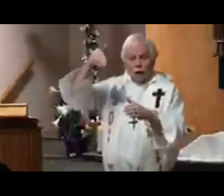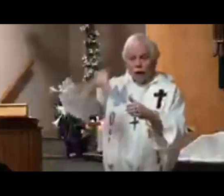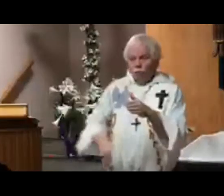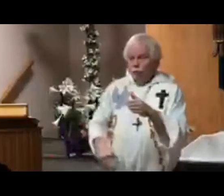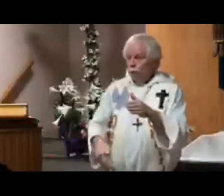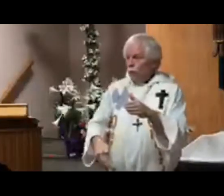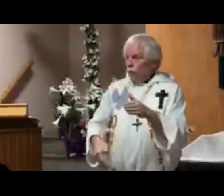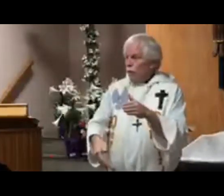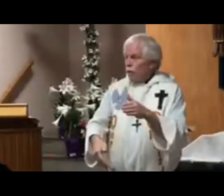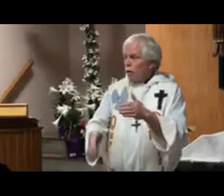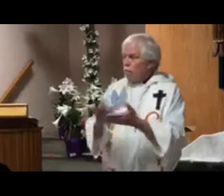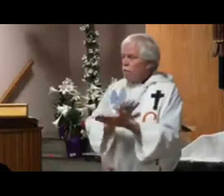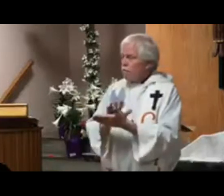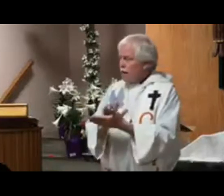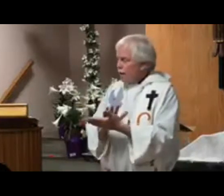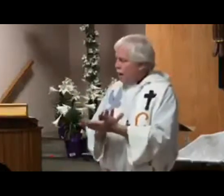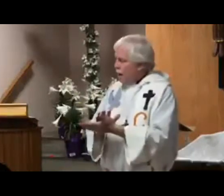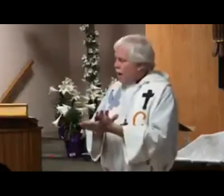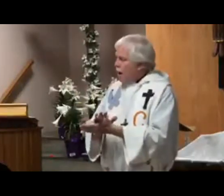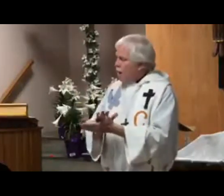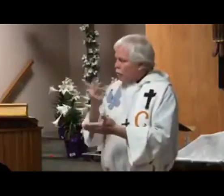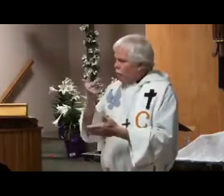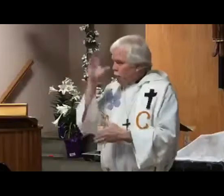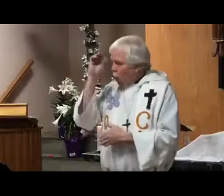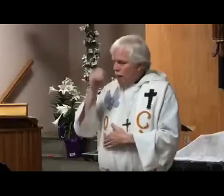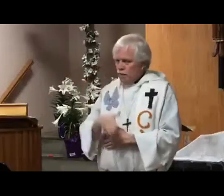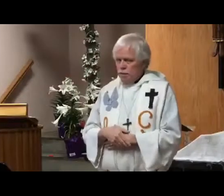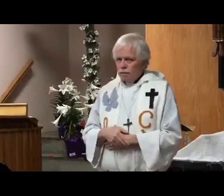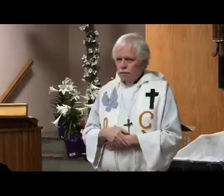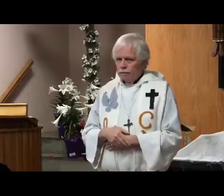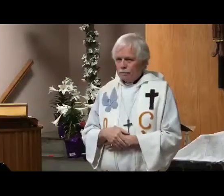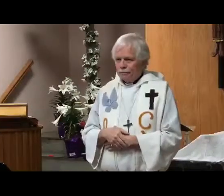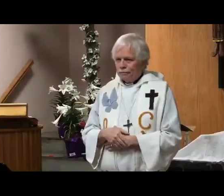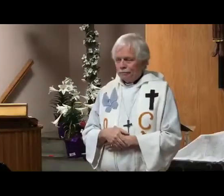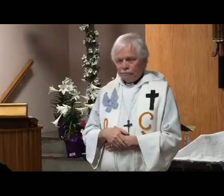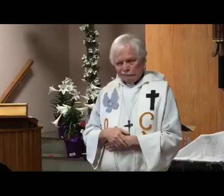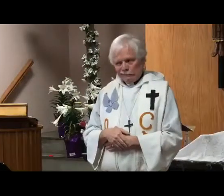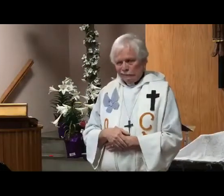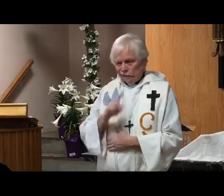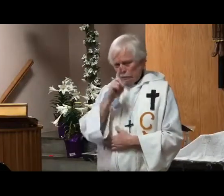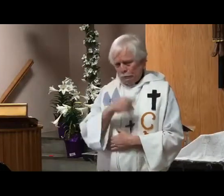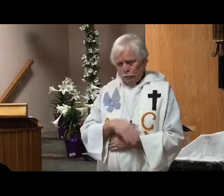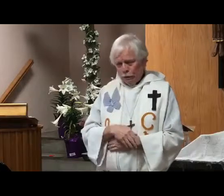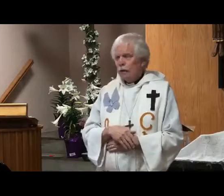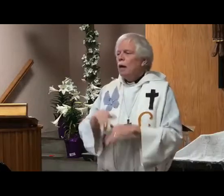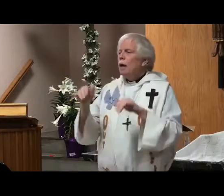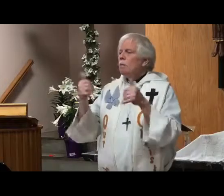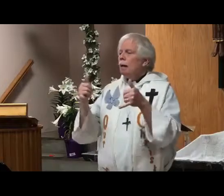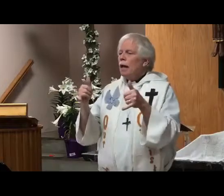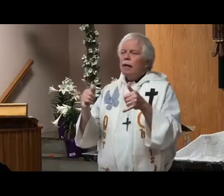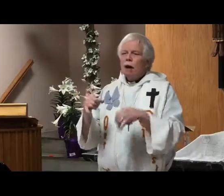The Breakthrough movie. Three boys, not too